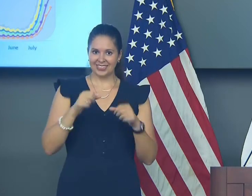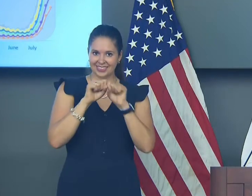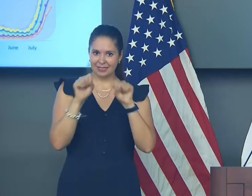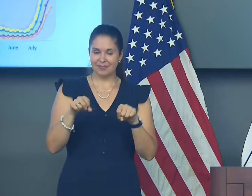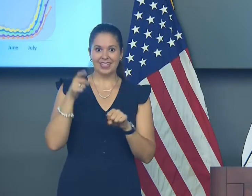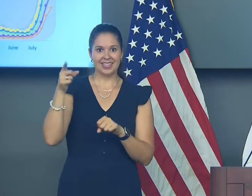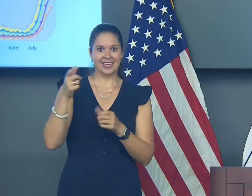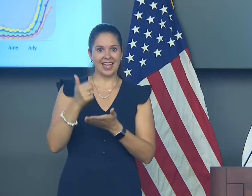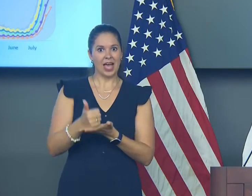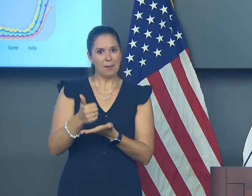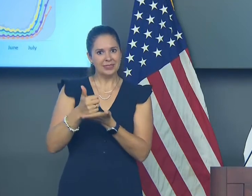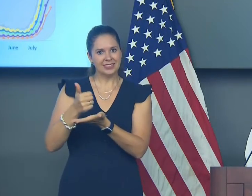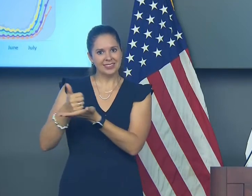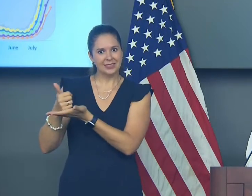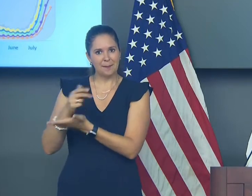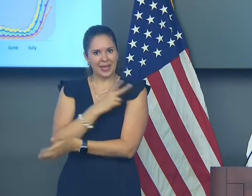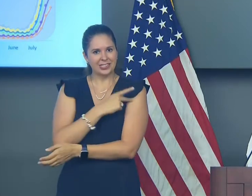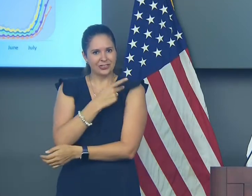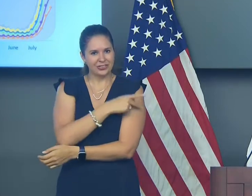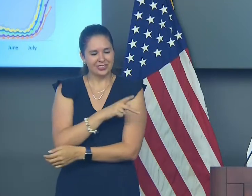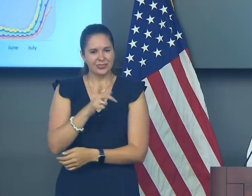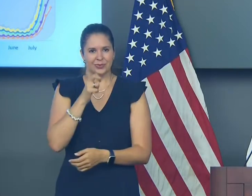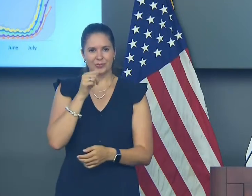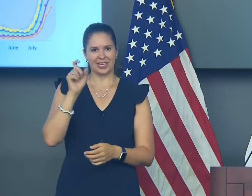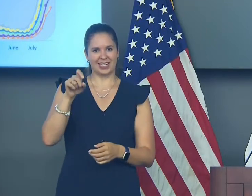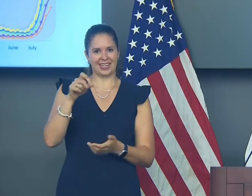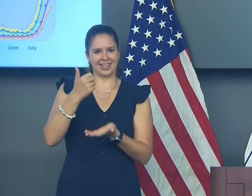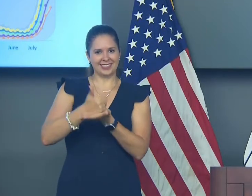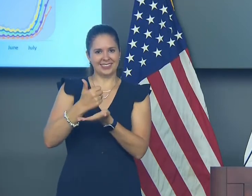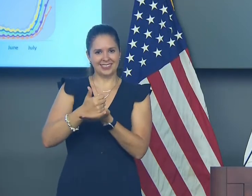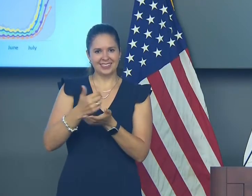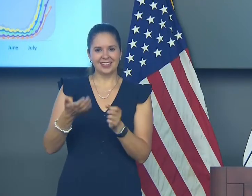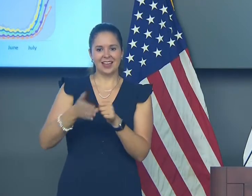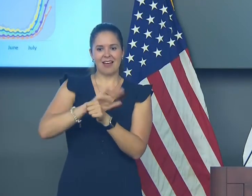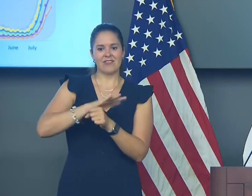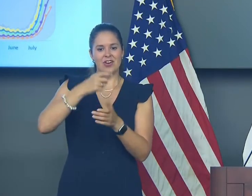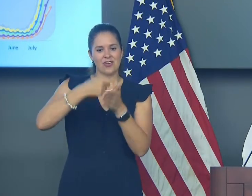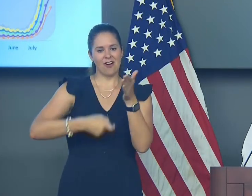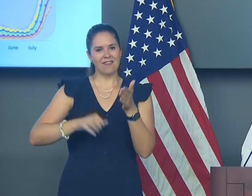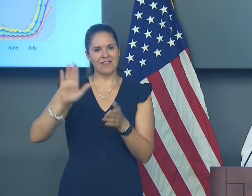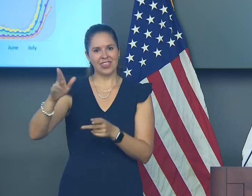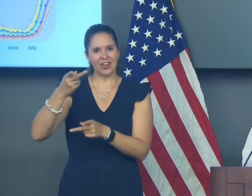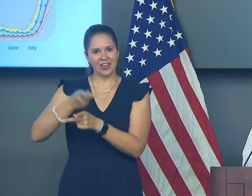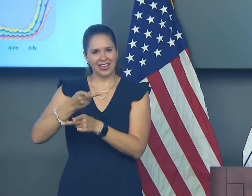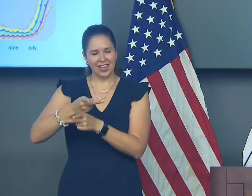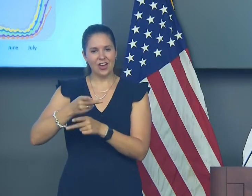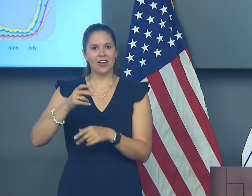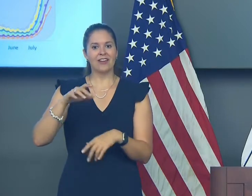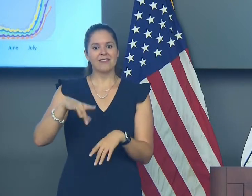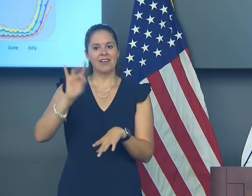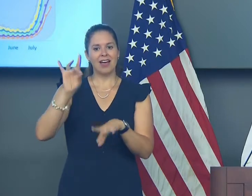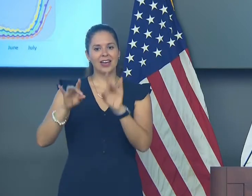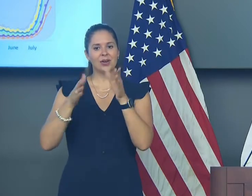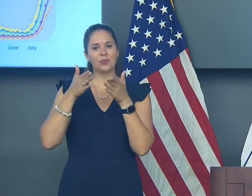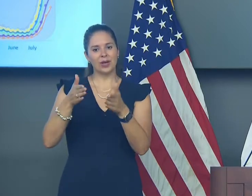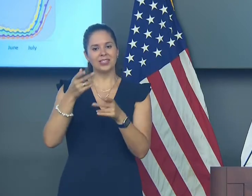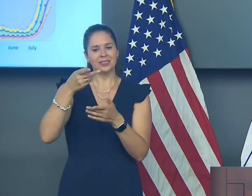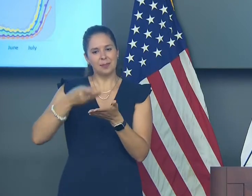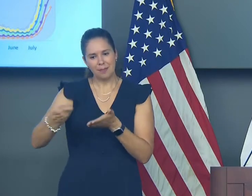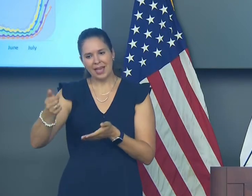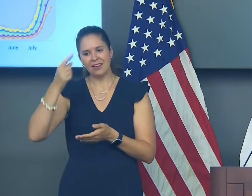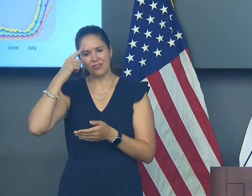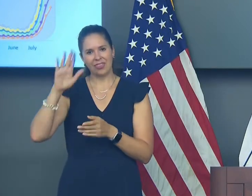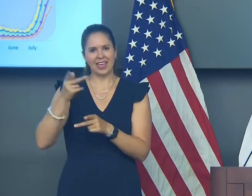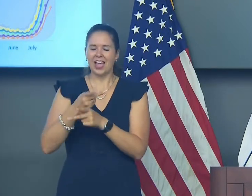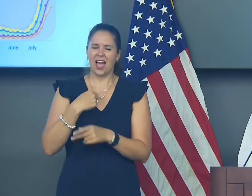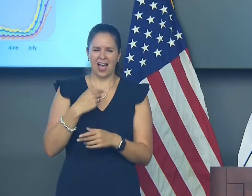and he helps patients who need assistance covering the cost of their care to find ways to pay for their care. So